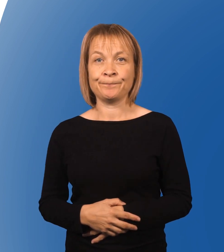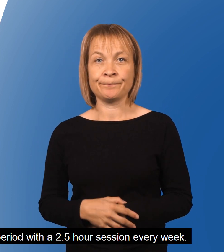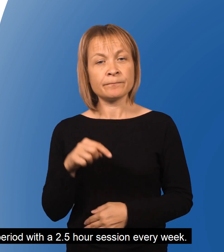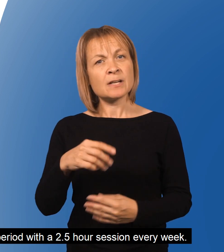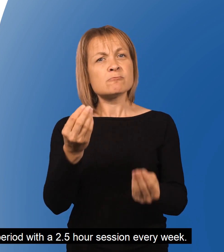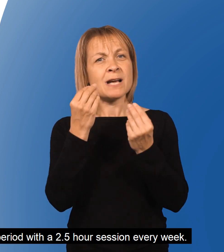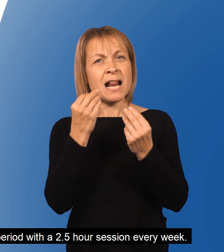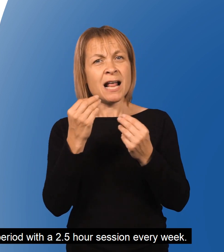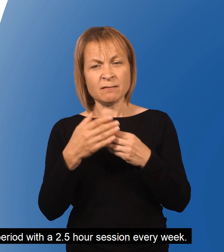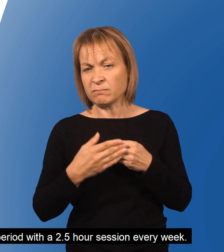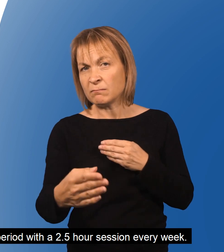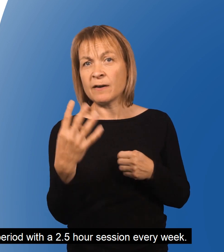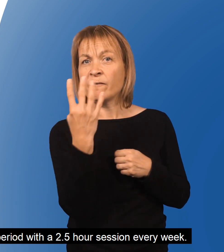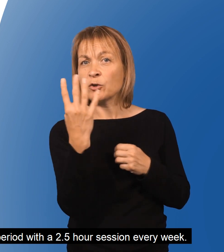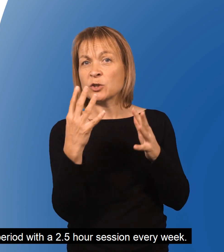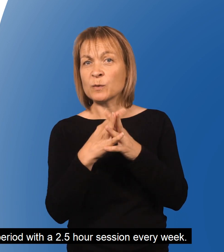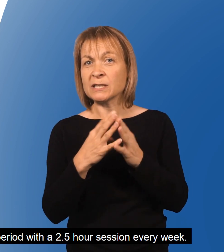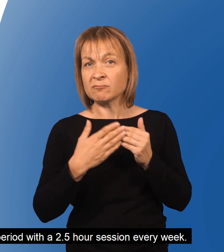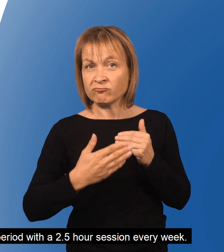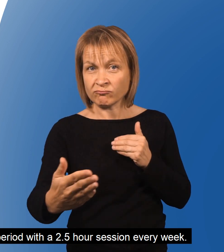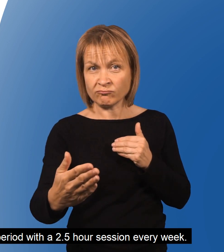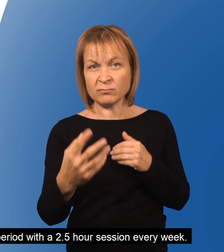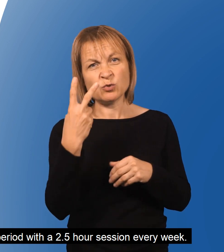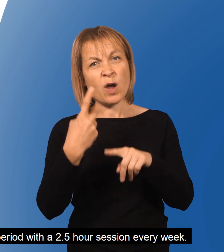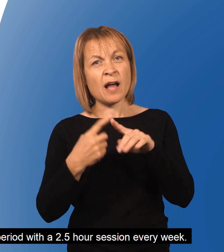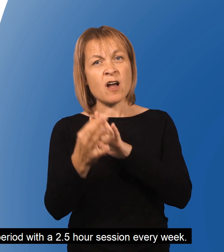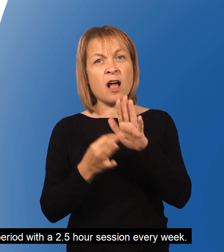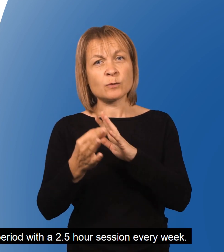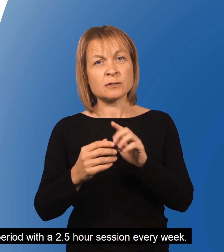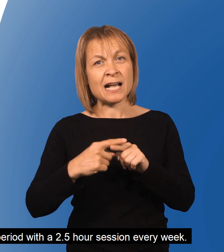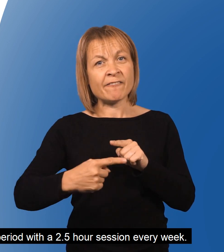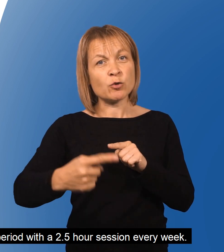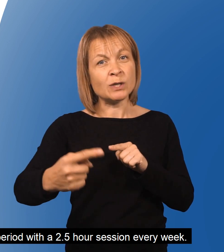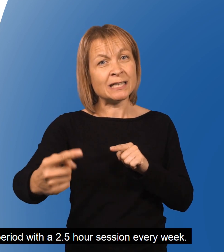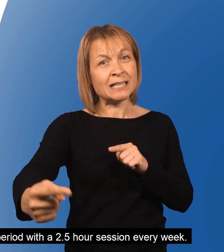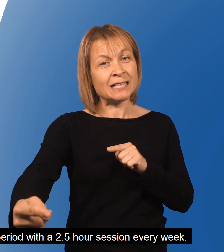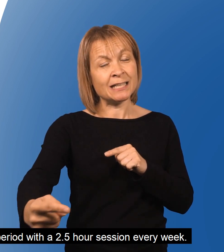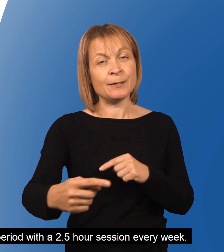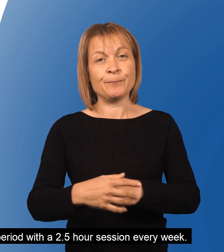The training is run over a 14-week period with a 2.5-hour session every